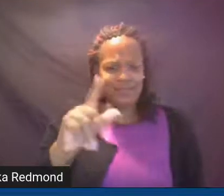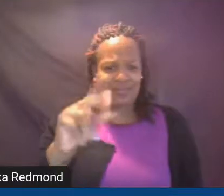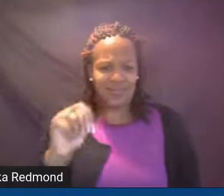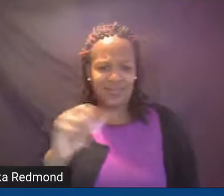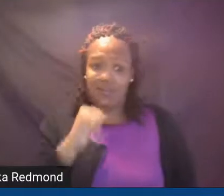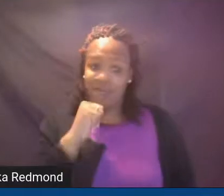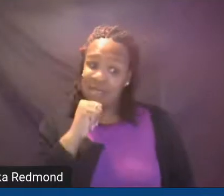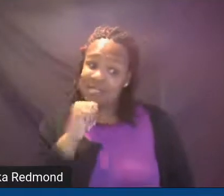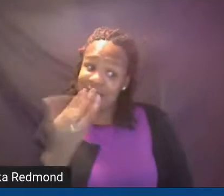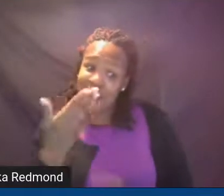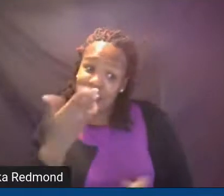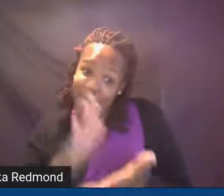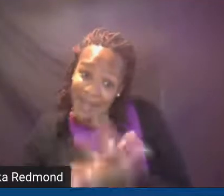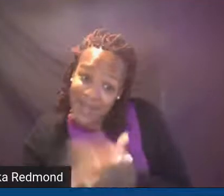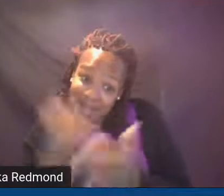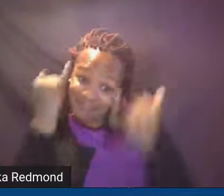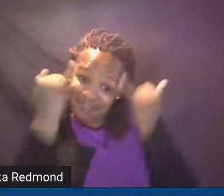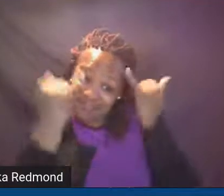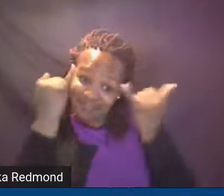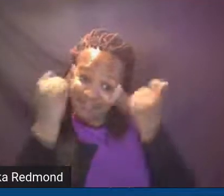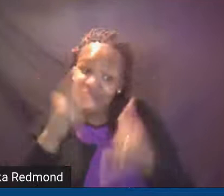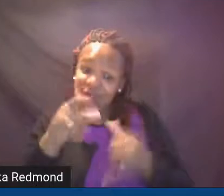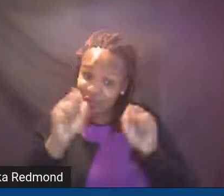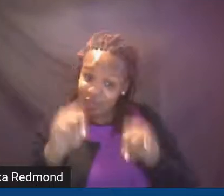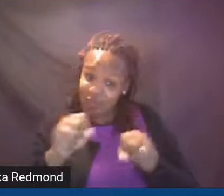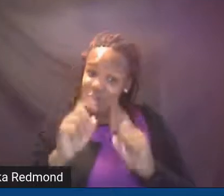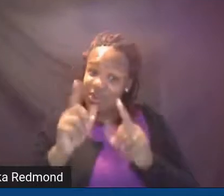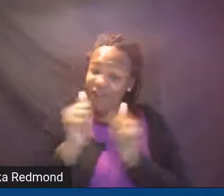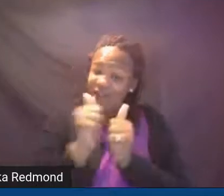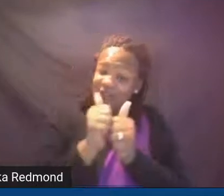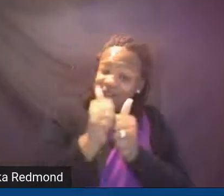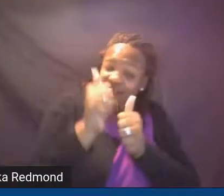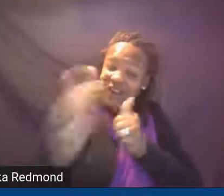me, you can go very far as a model too.